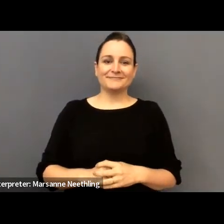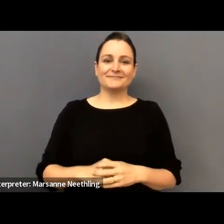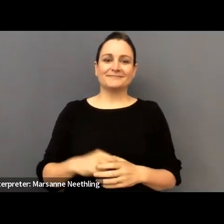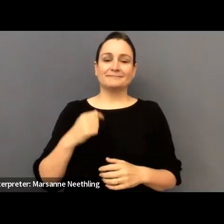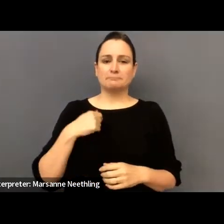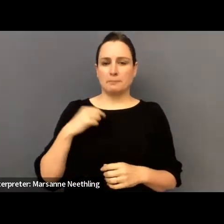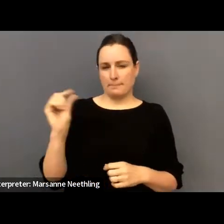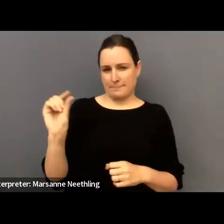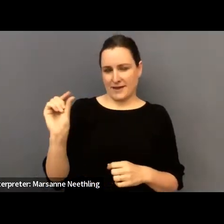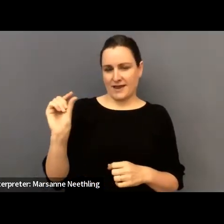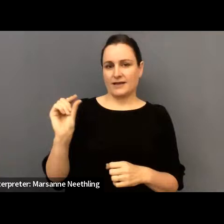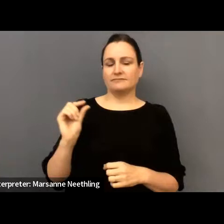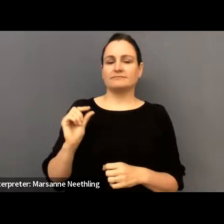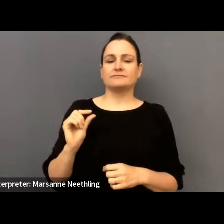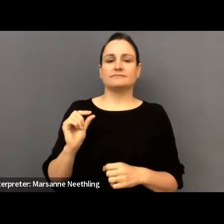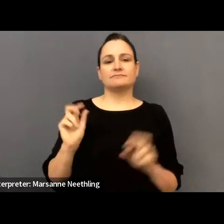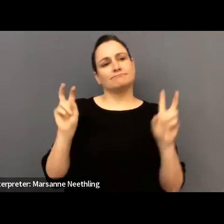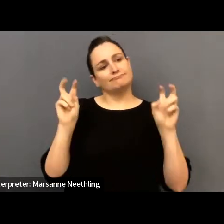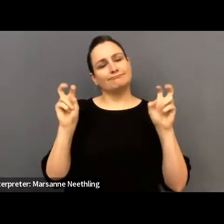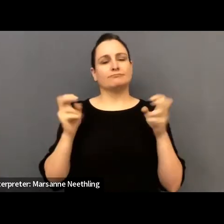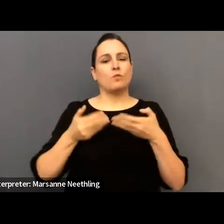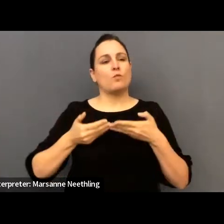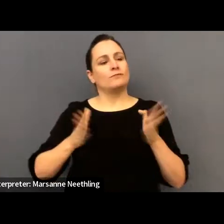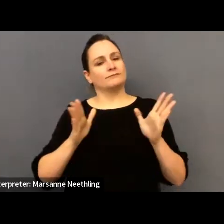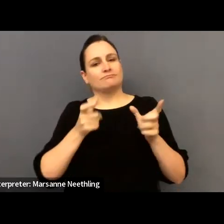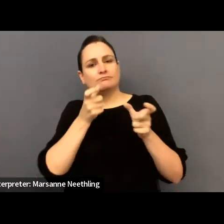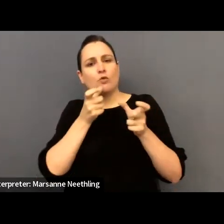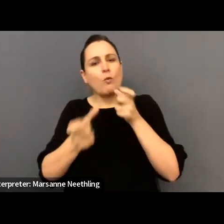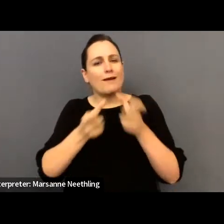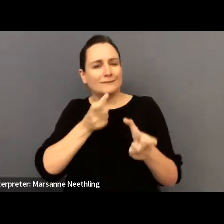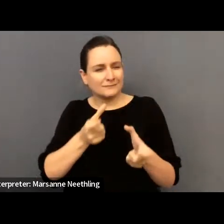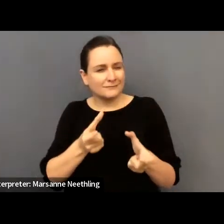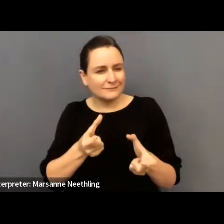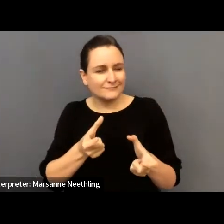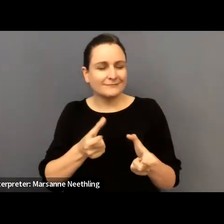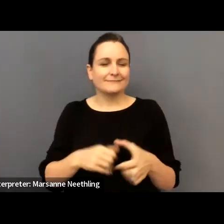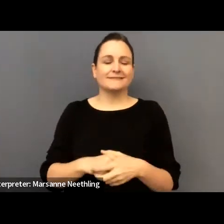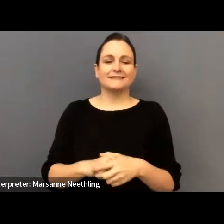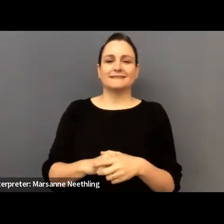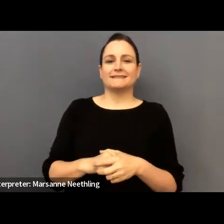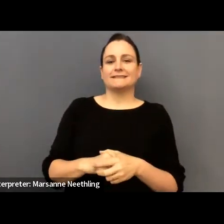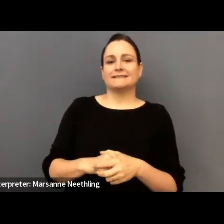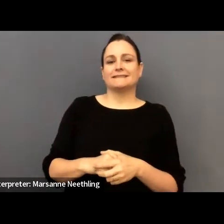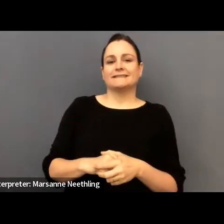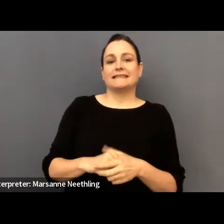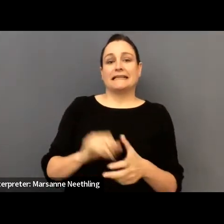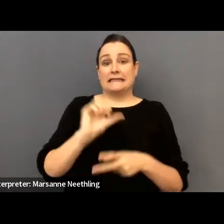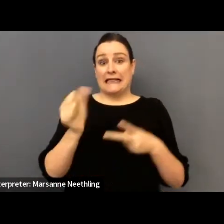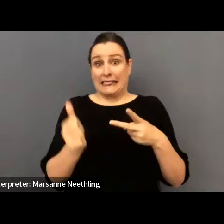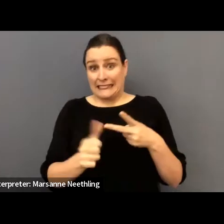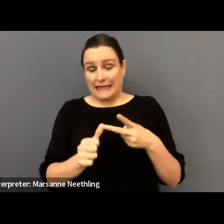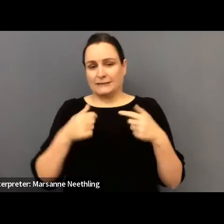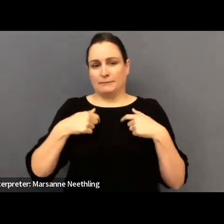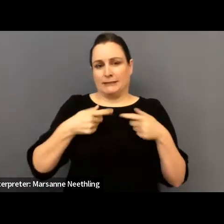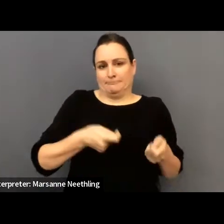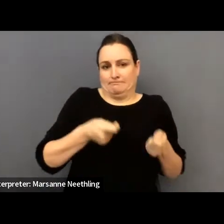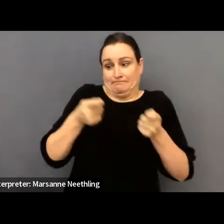introductory remarks, as has been indicated, and then I would actually like to hand over to my